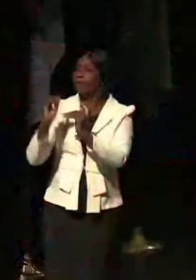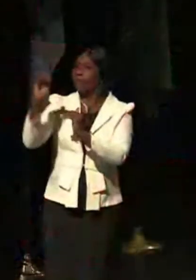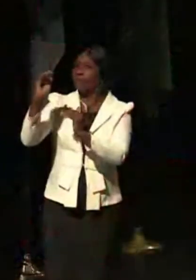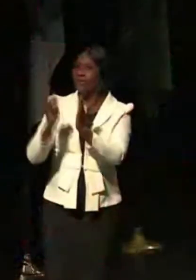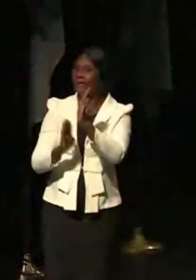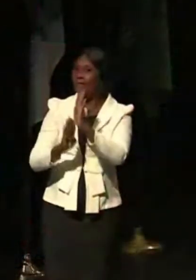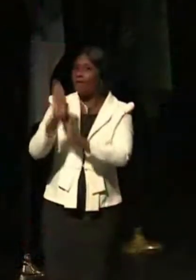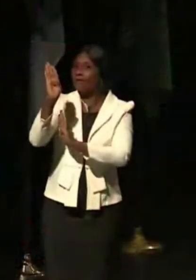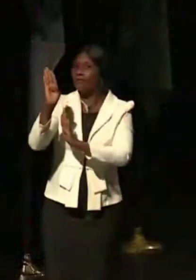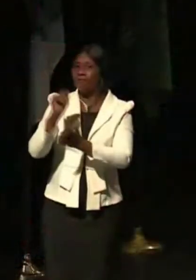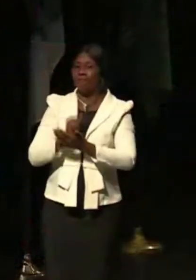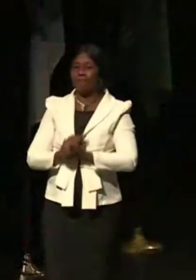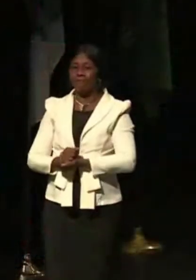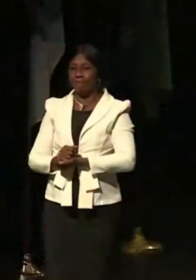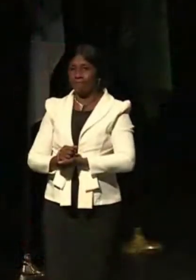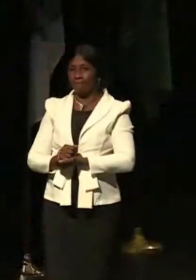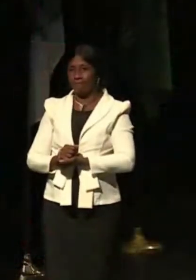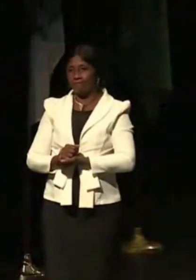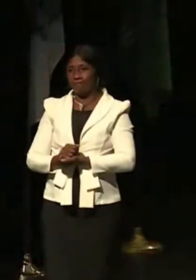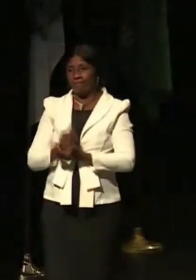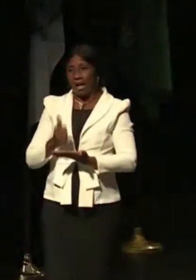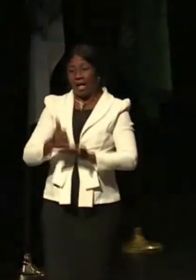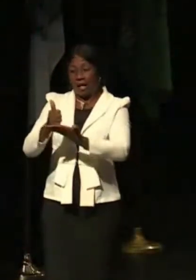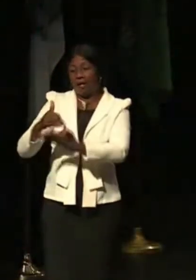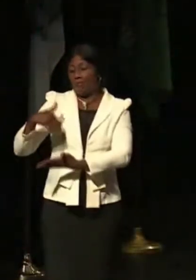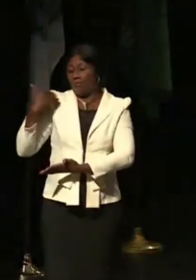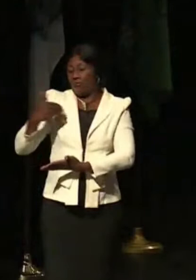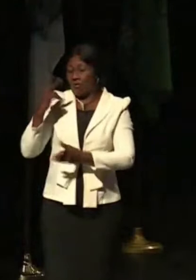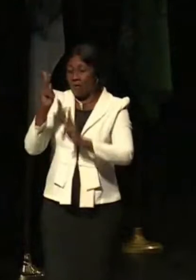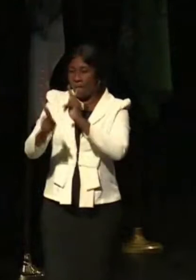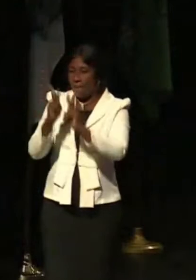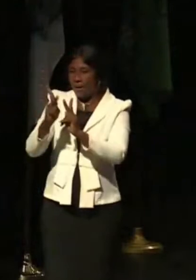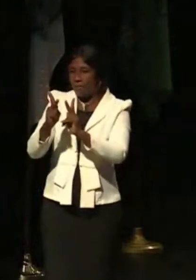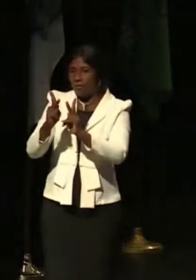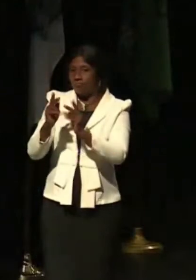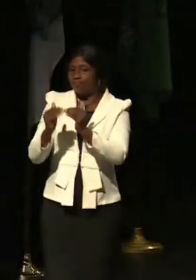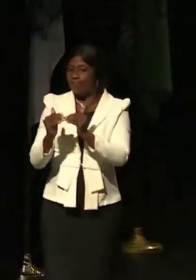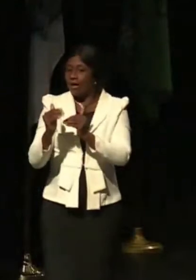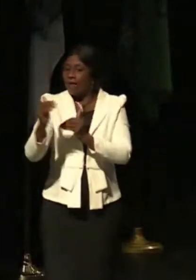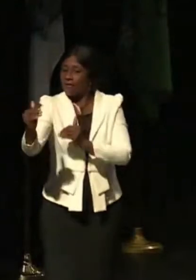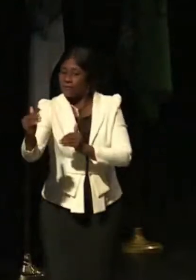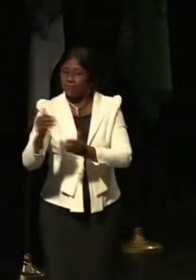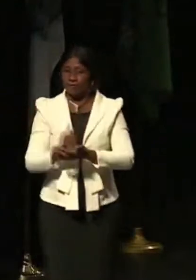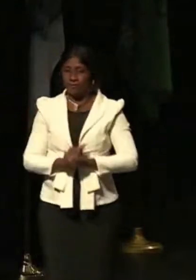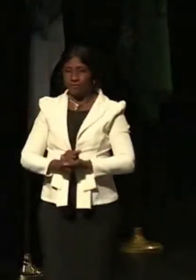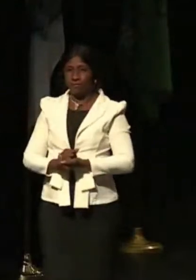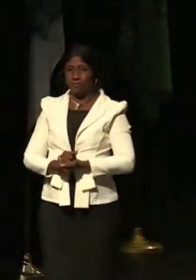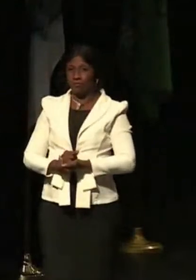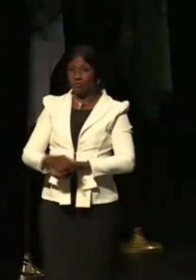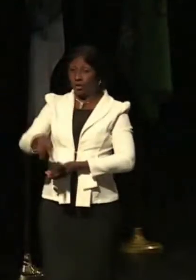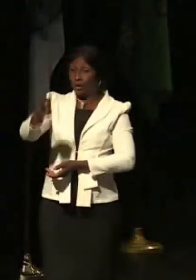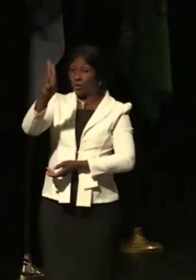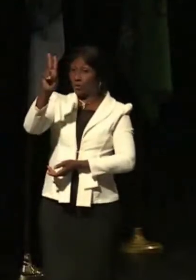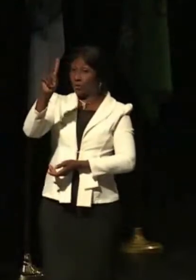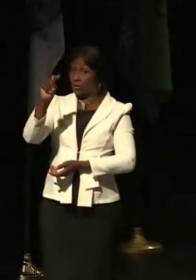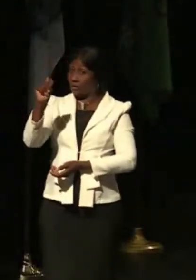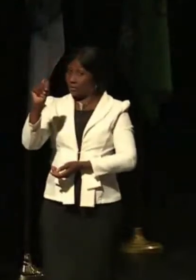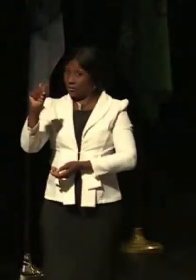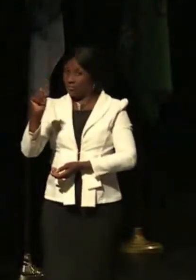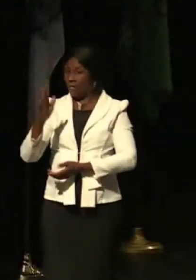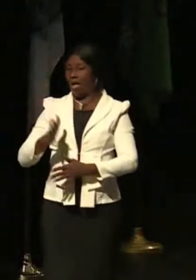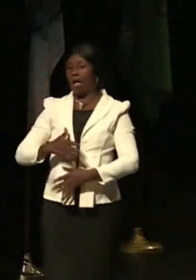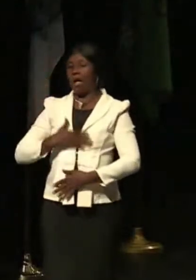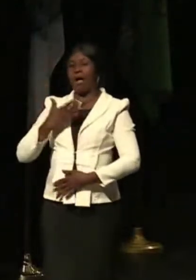generation to be the leaders of tomorrow. The University of Trinidad and Tobago is pleased